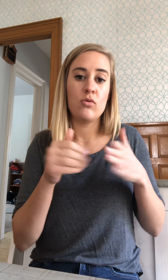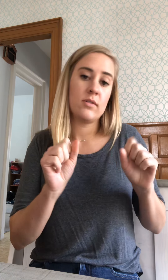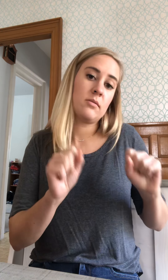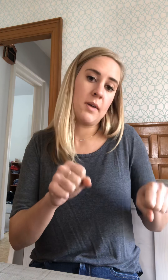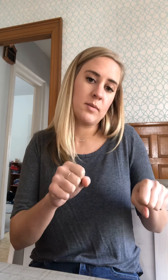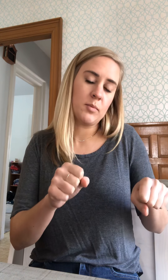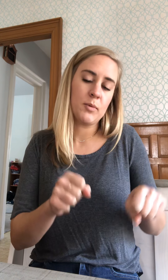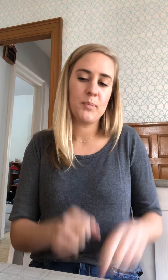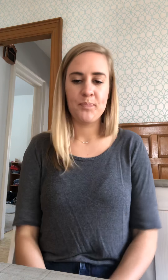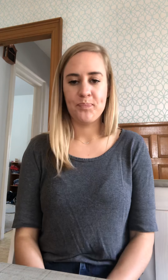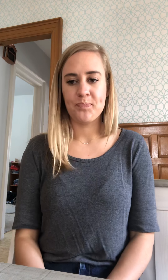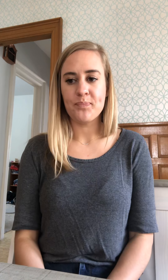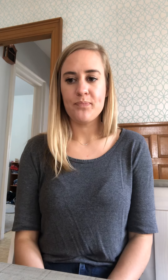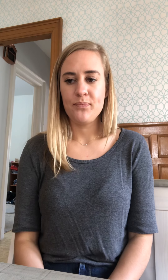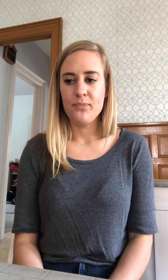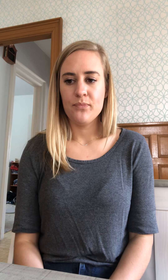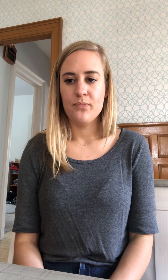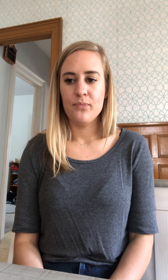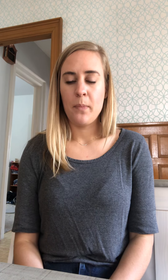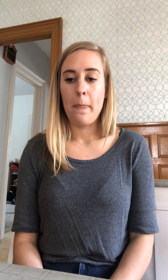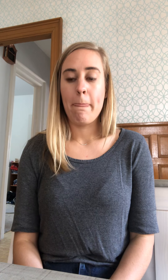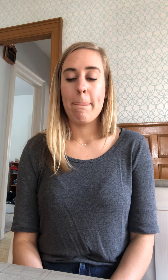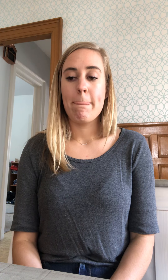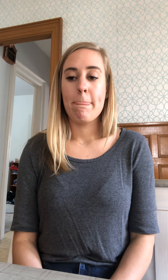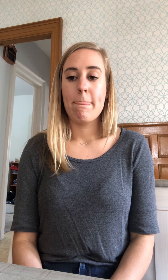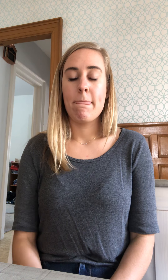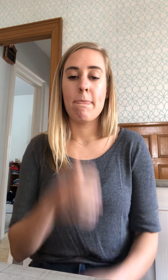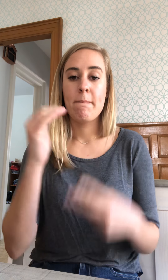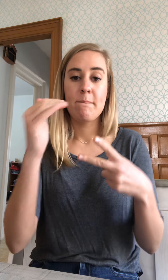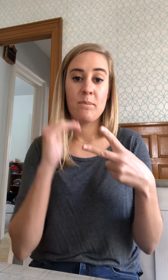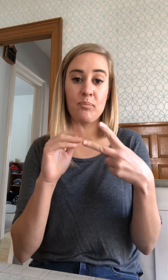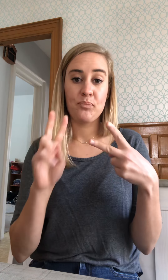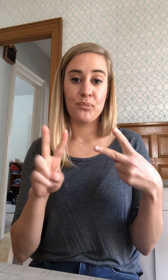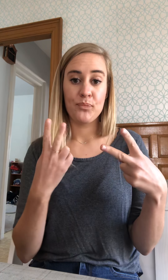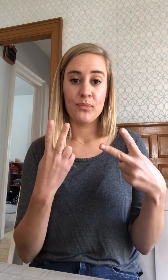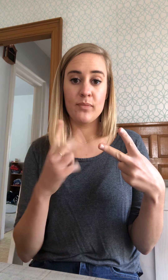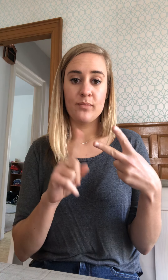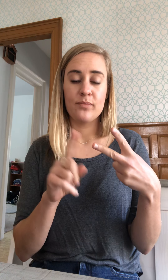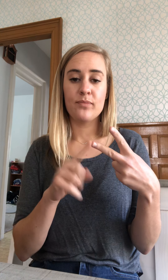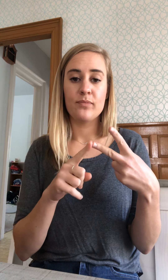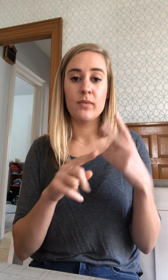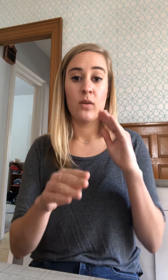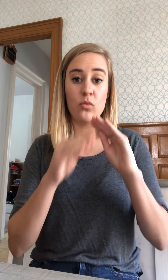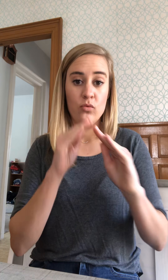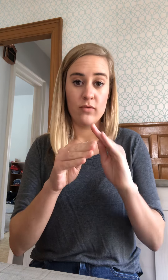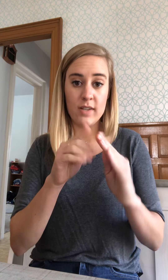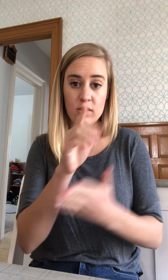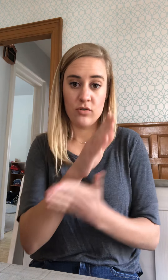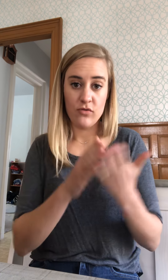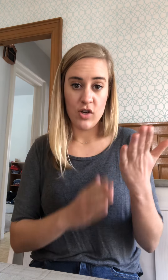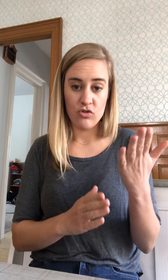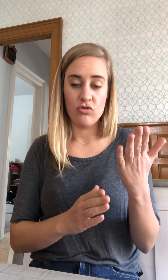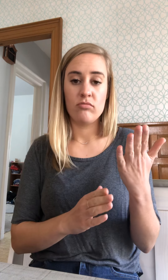position as we can achieve. And the second is to fix the fracture, to create